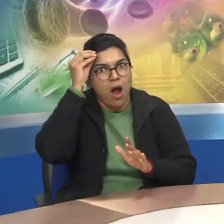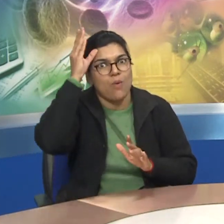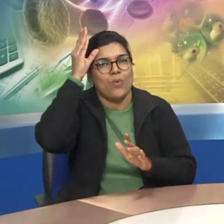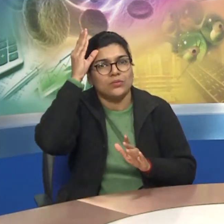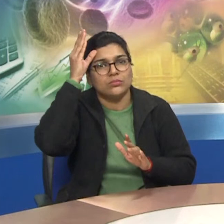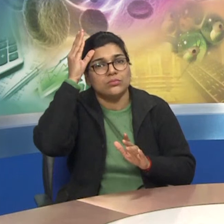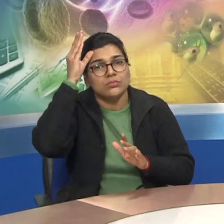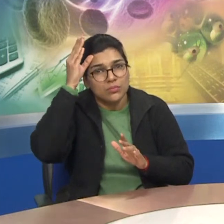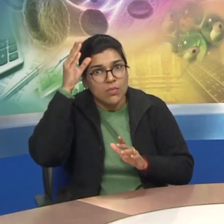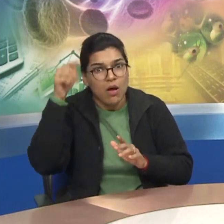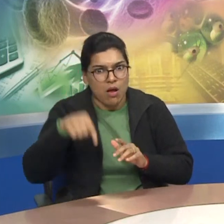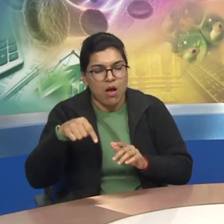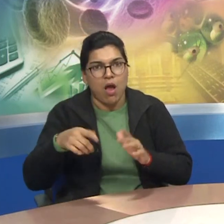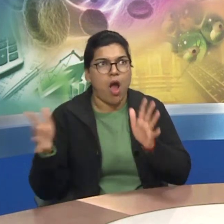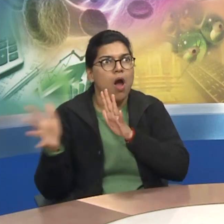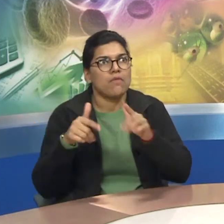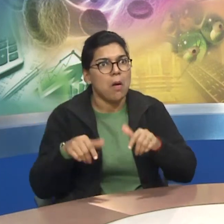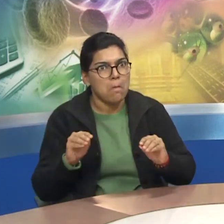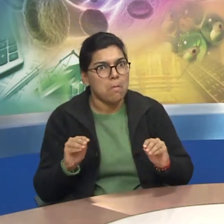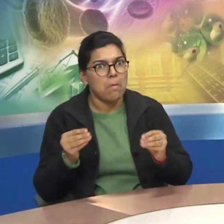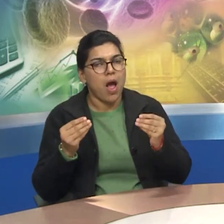take action on climate change.